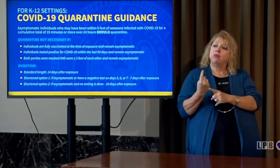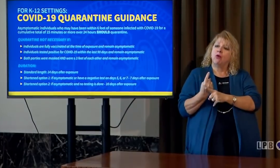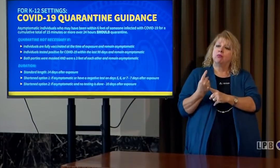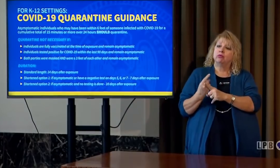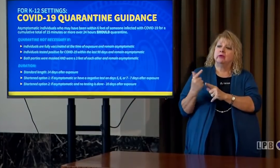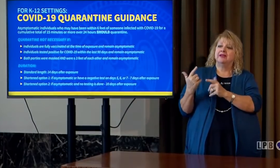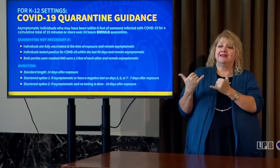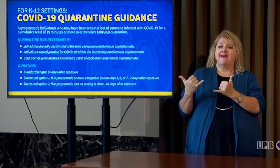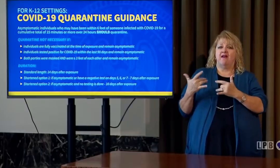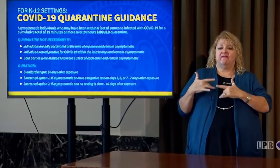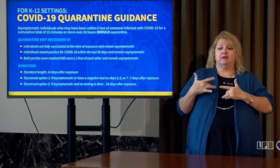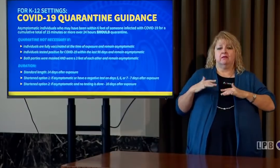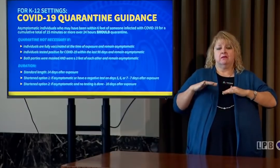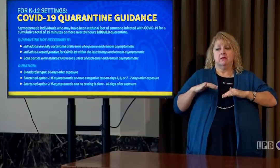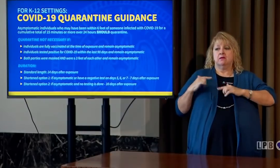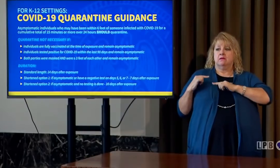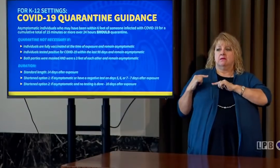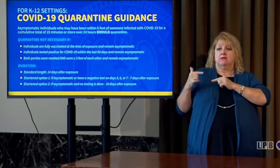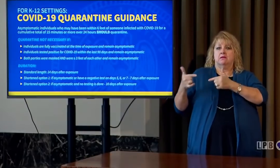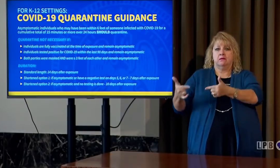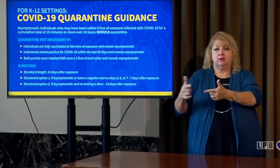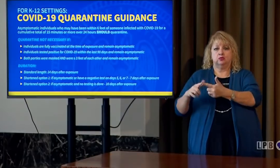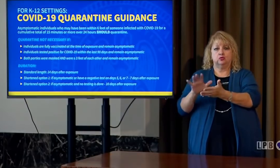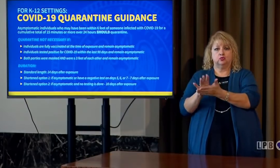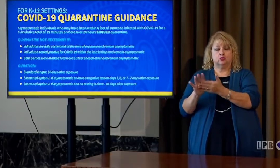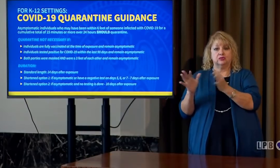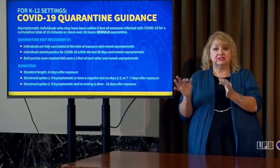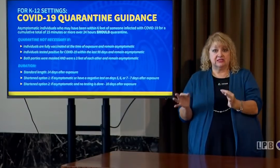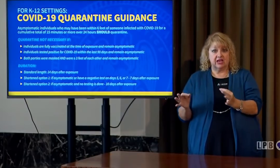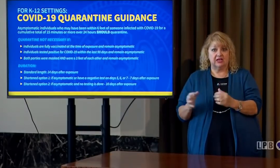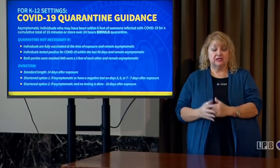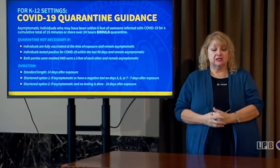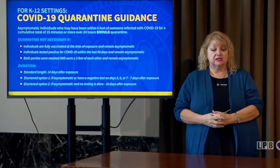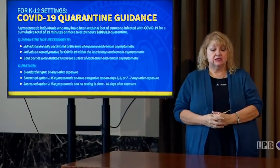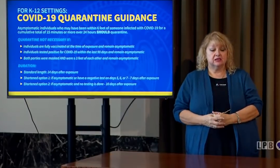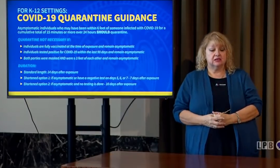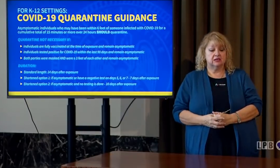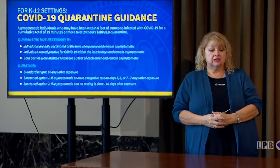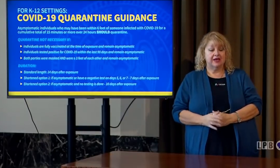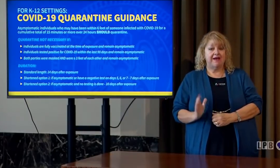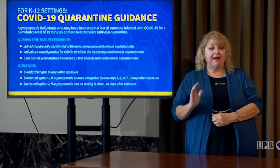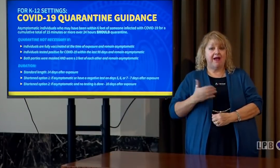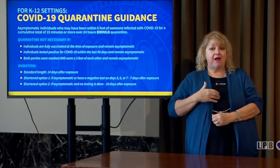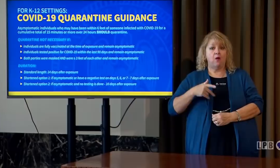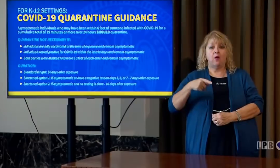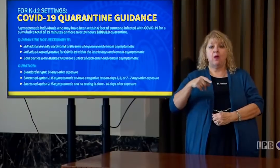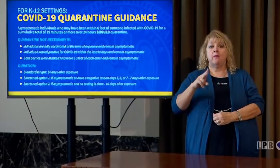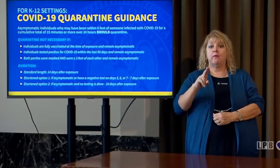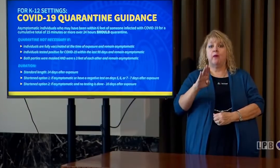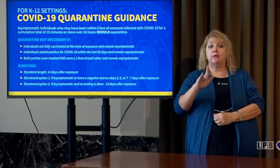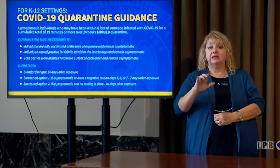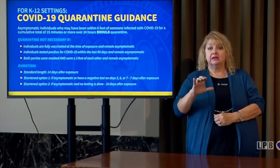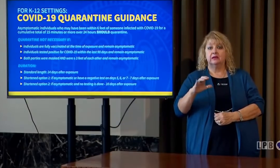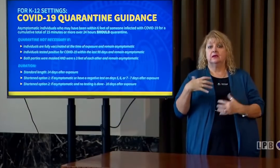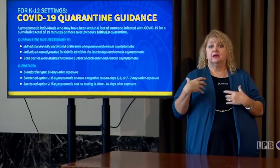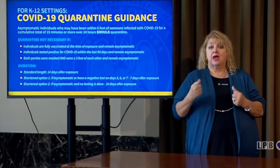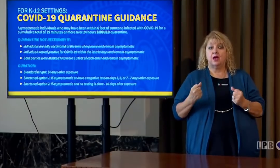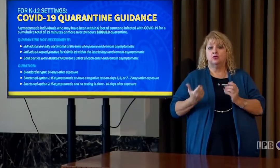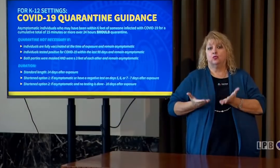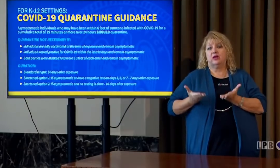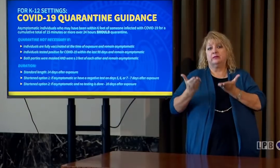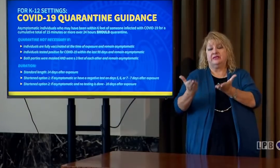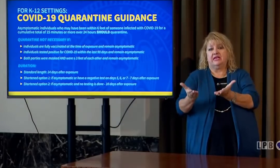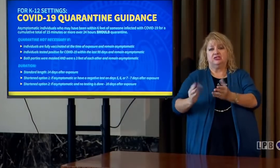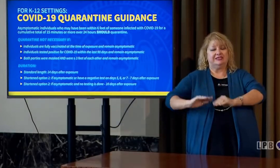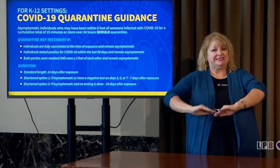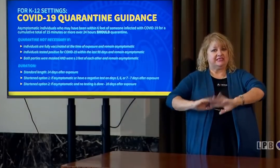of the improving numbers throughout the state and the slightly abating crisis, our public health recommendation, our clear